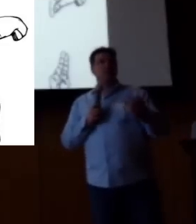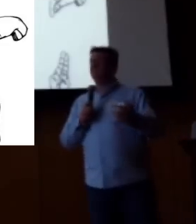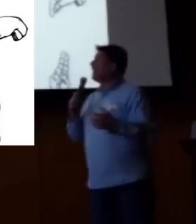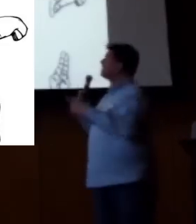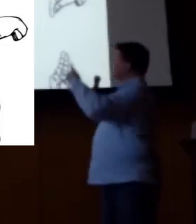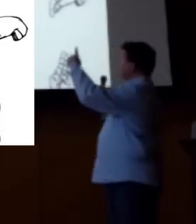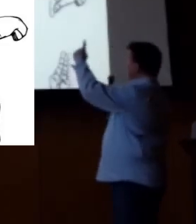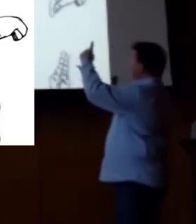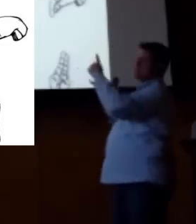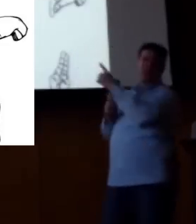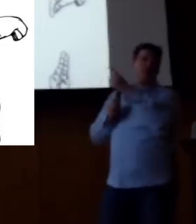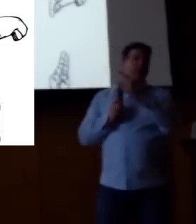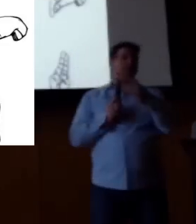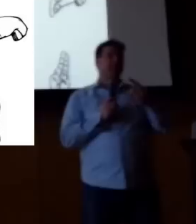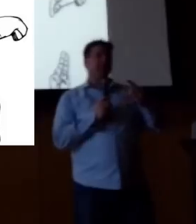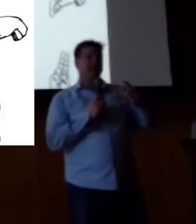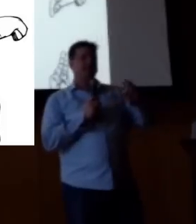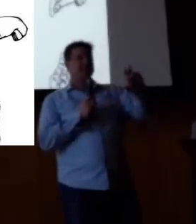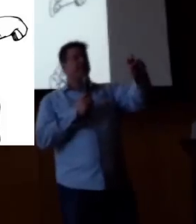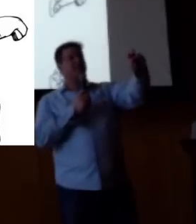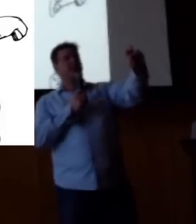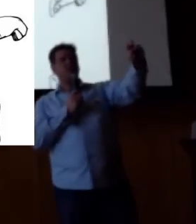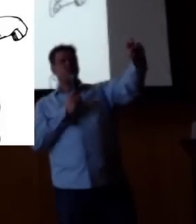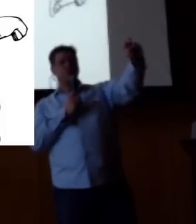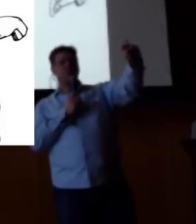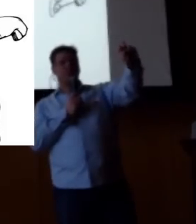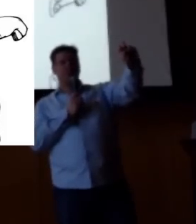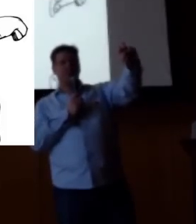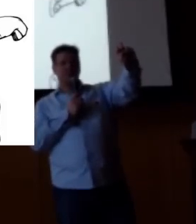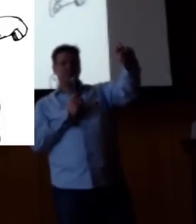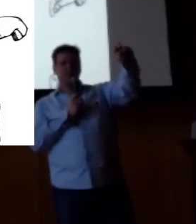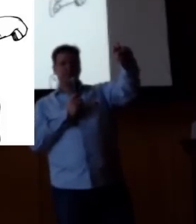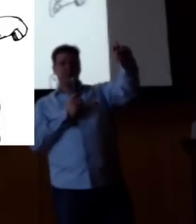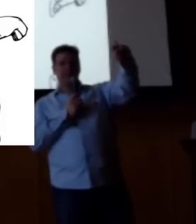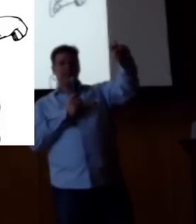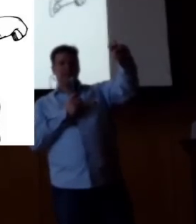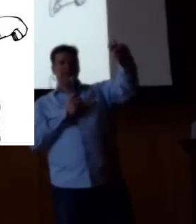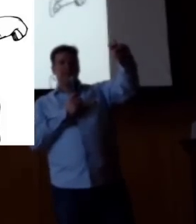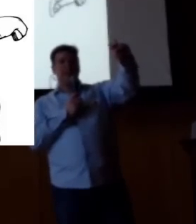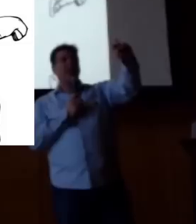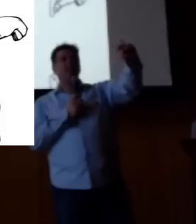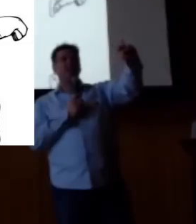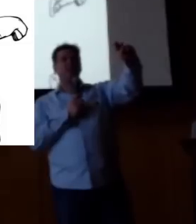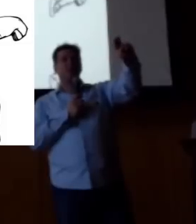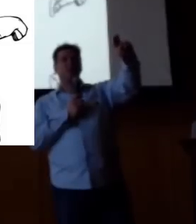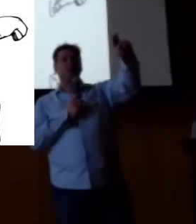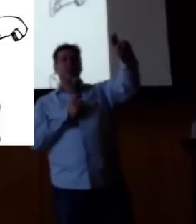The E is there, but it's not the right E. Because the E that I showed you looked like this. And the N that I showed you looked like